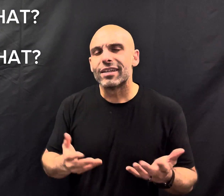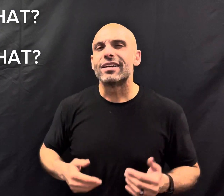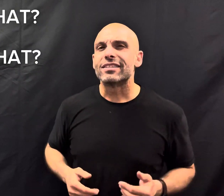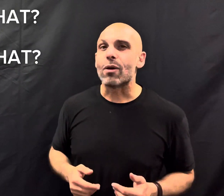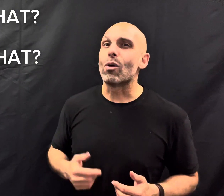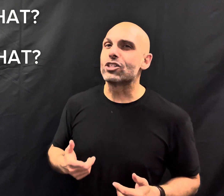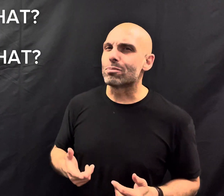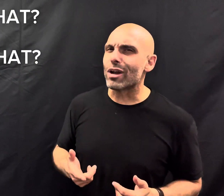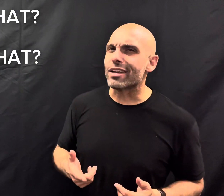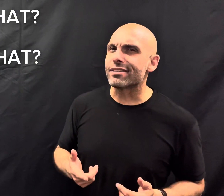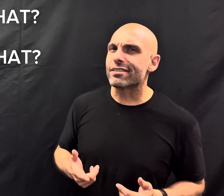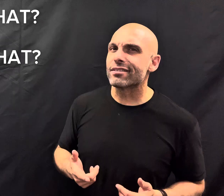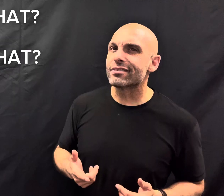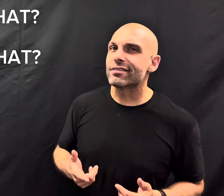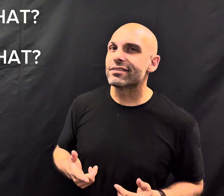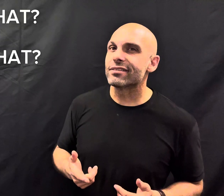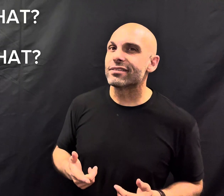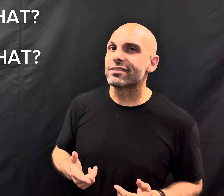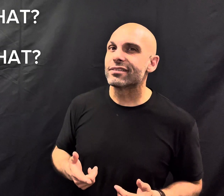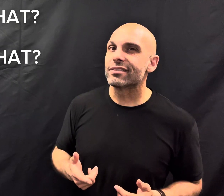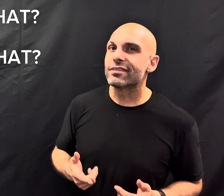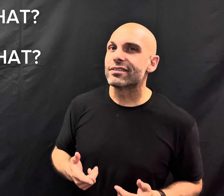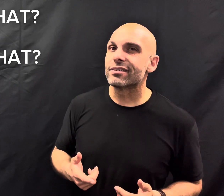Say, what's the price?